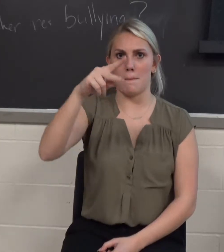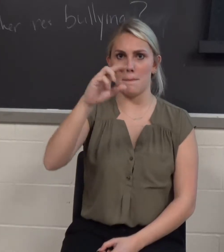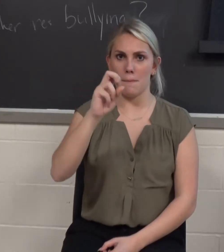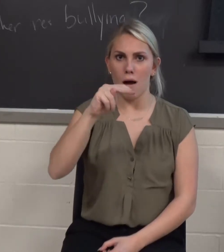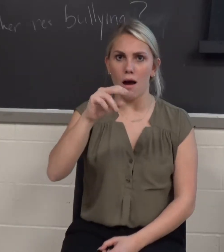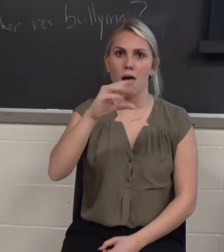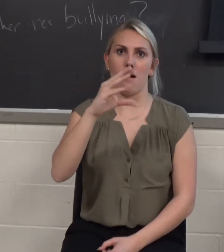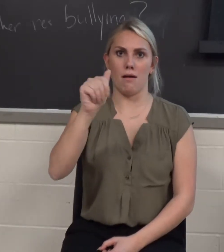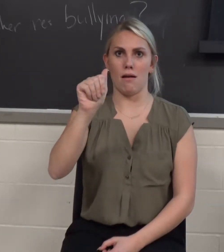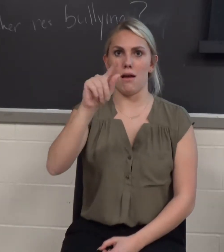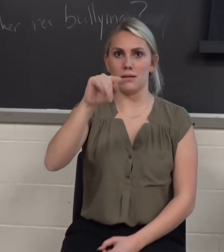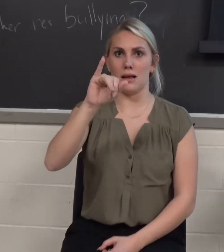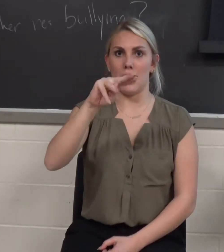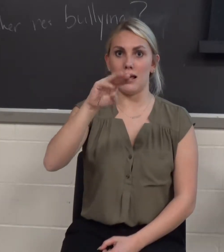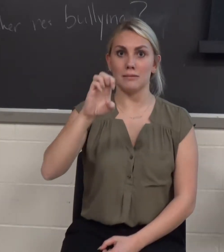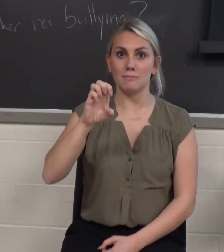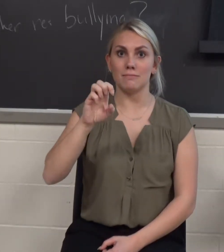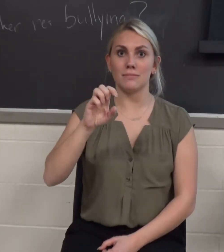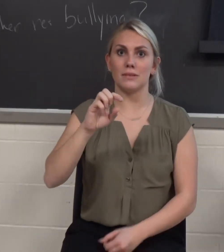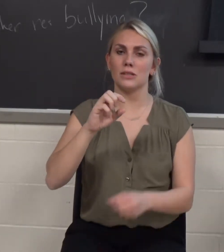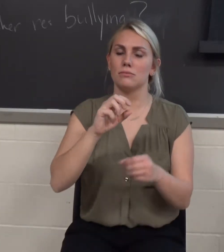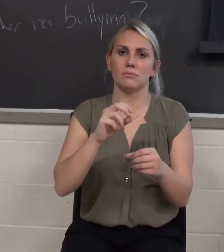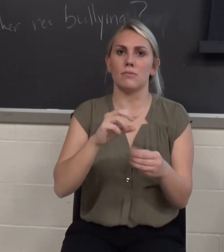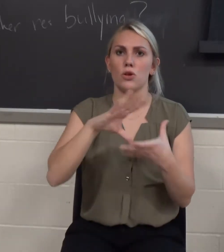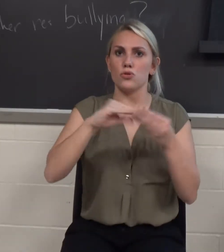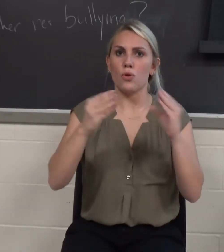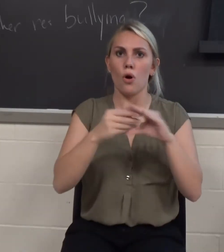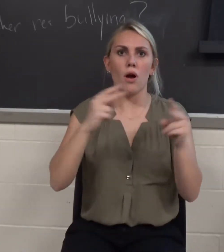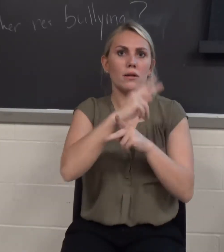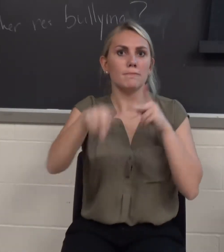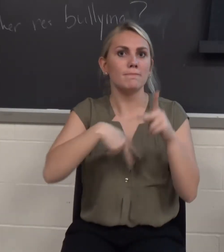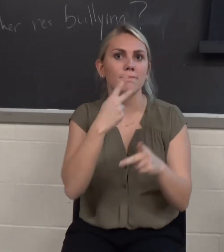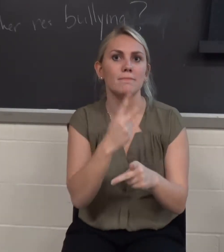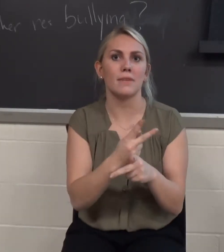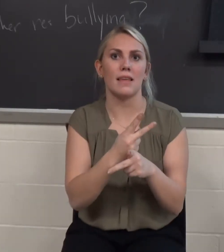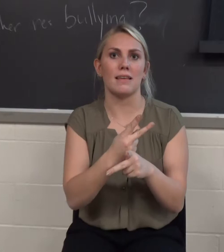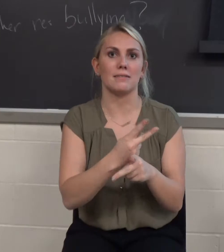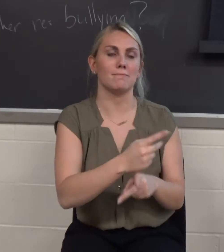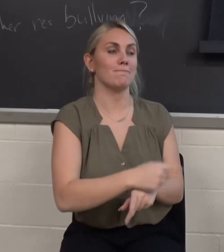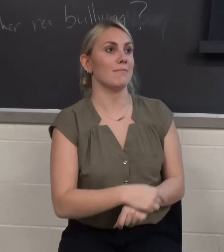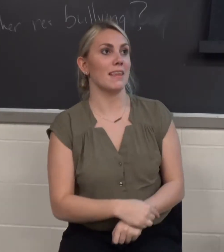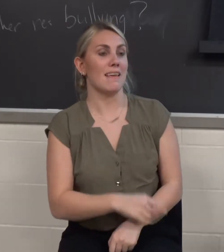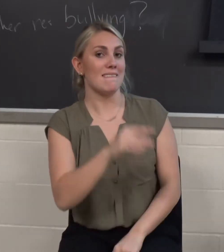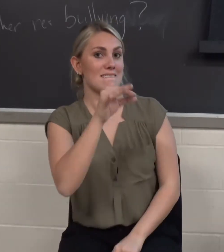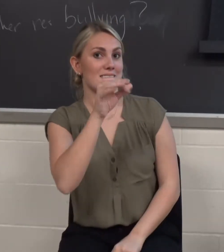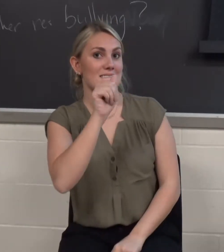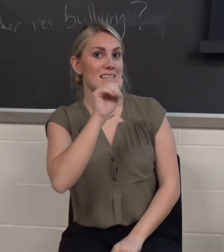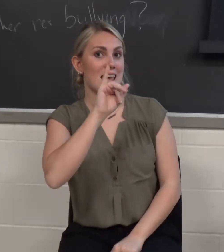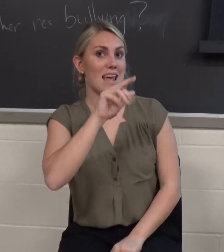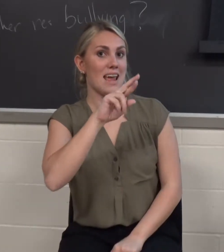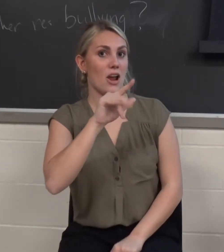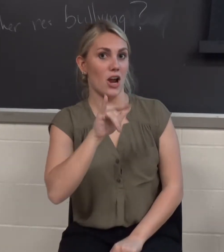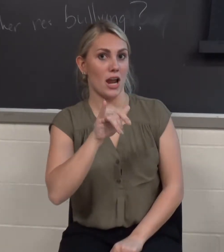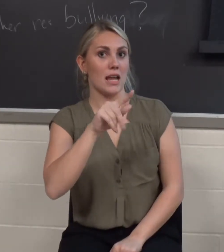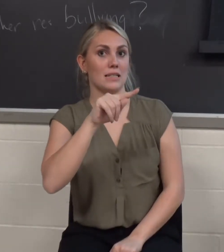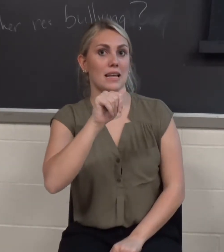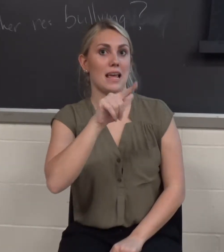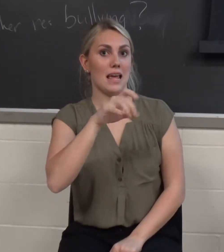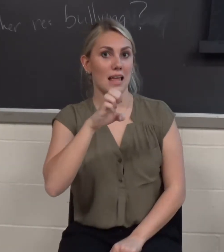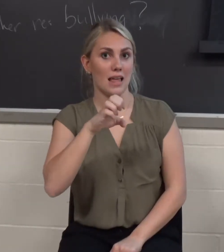you? A fairy tale. When does that fairy tale happen? Long, long ago.